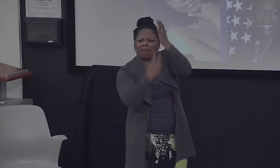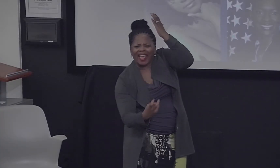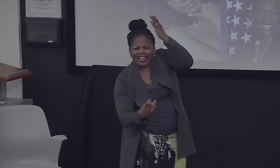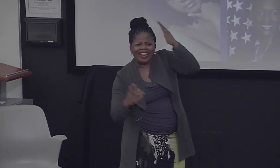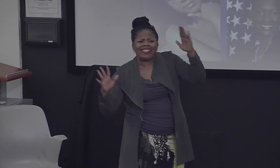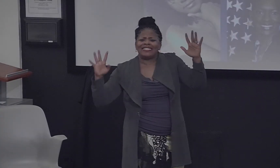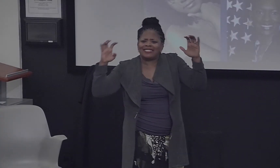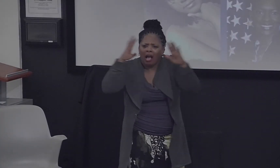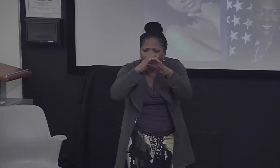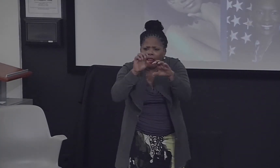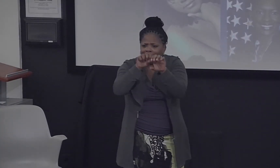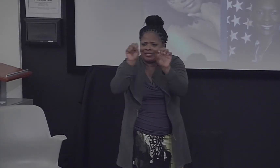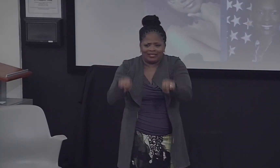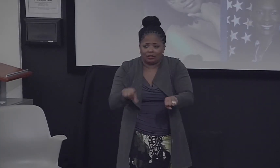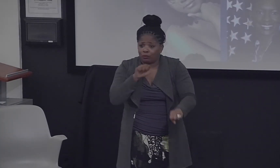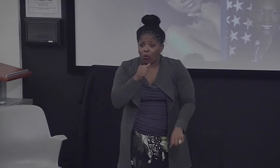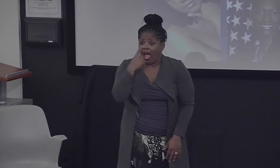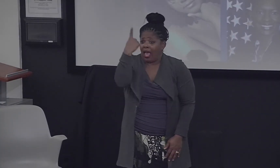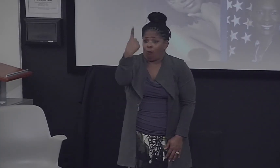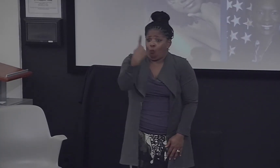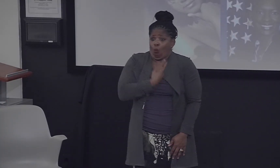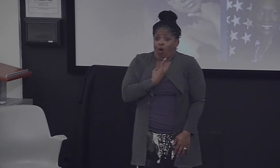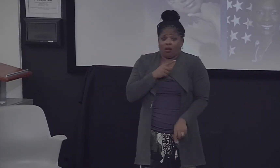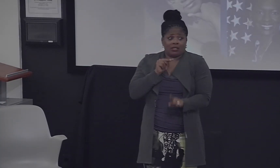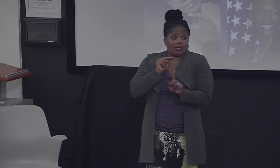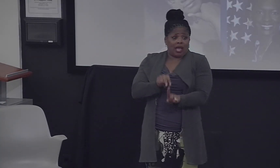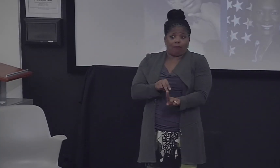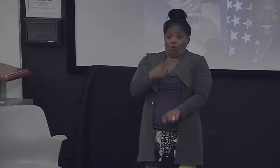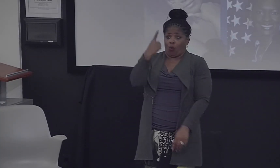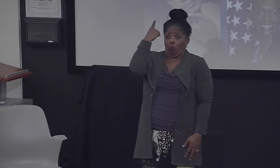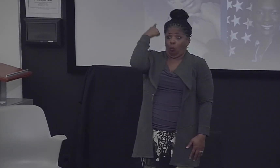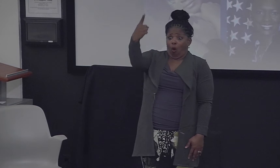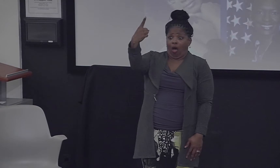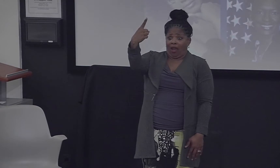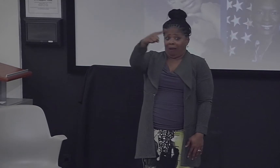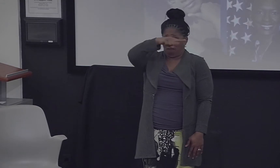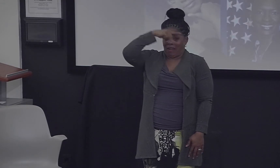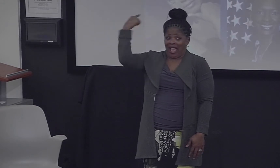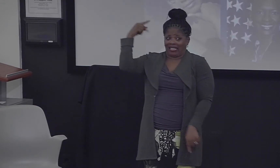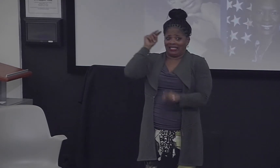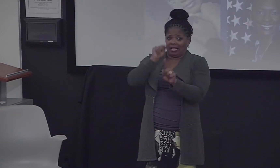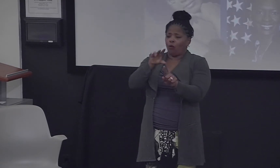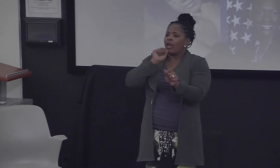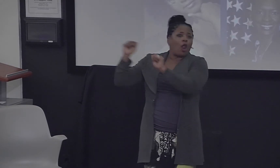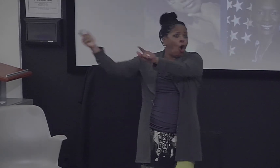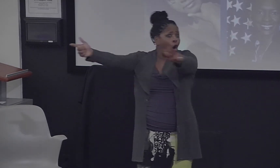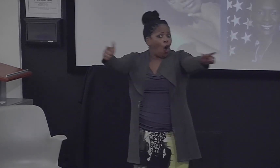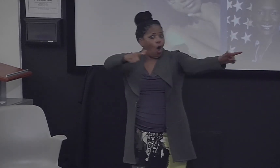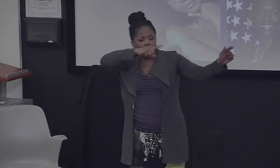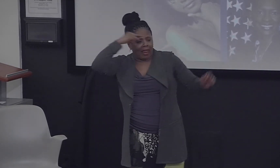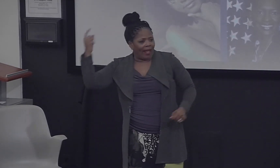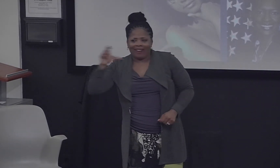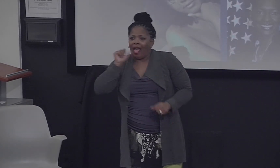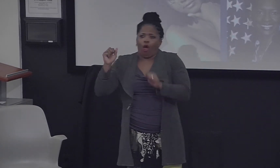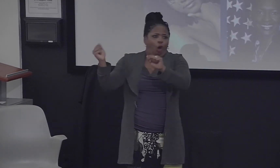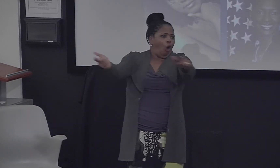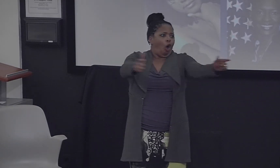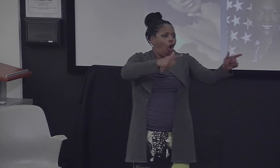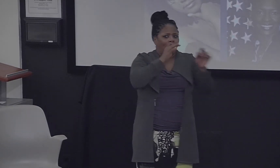be there. Right, we're all in this complex phenomenon. It's not only me, right?